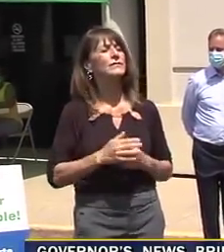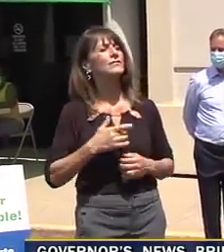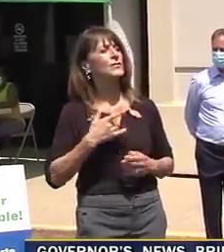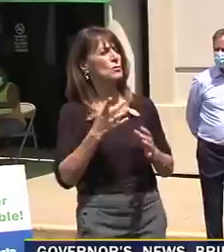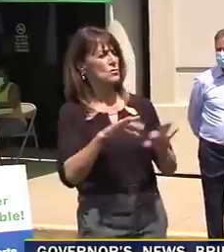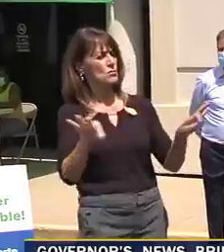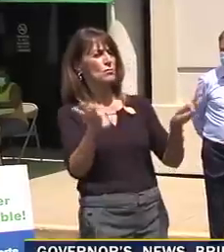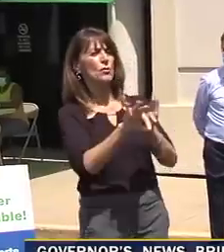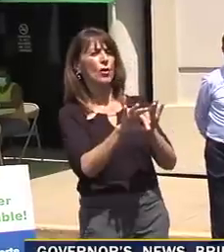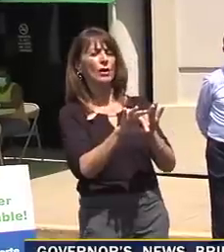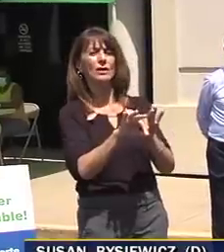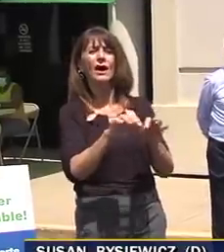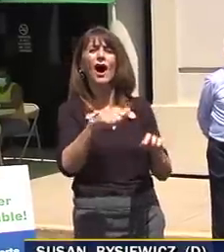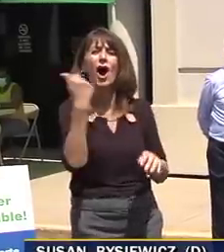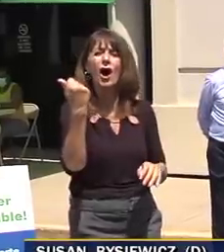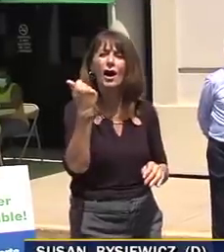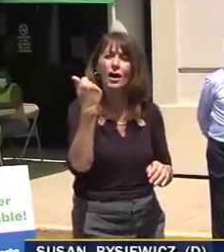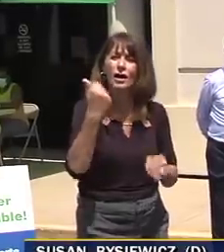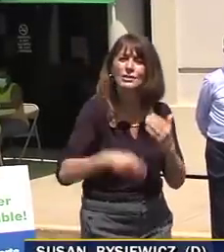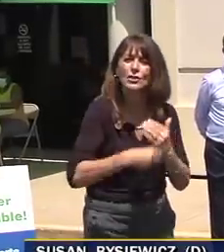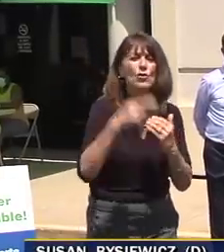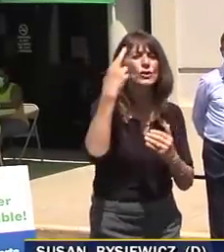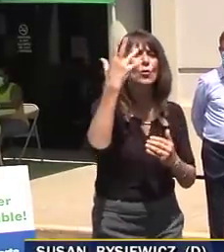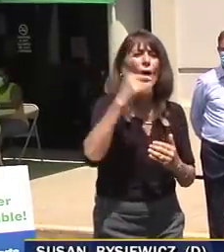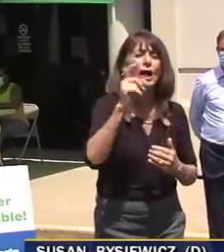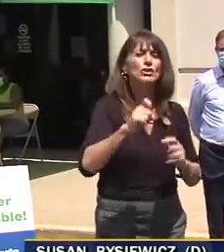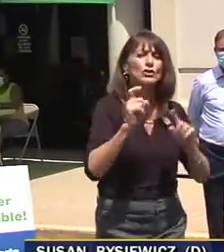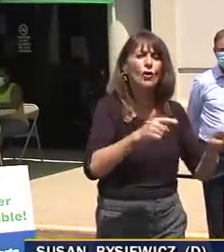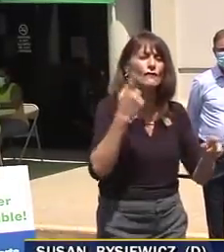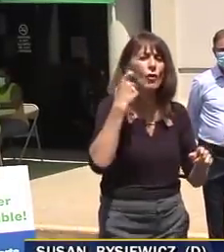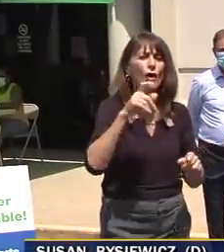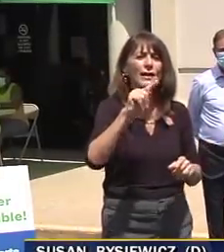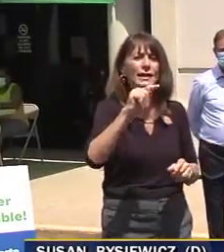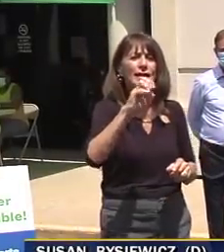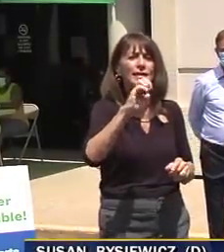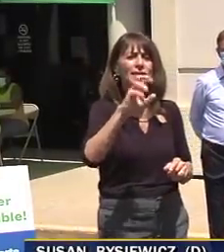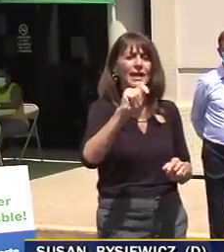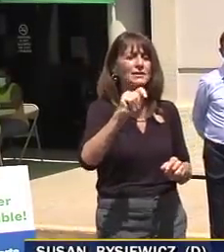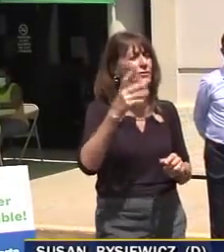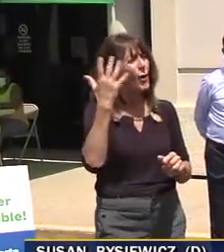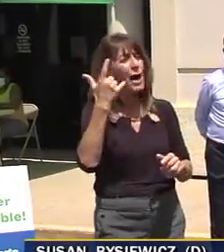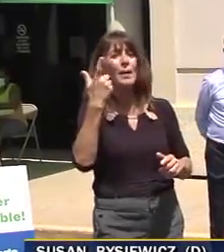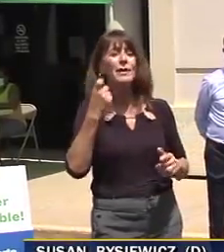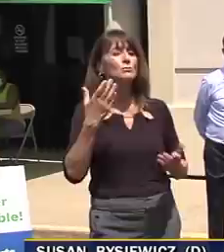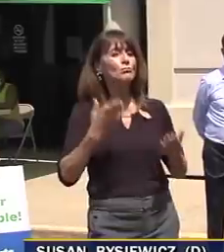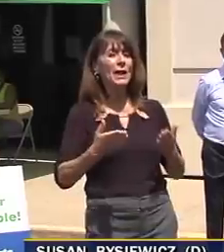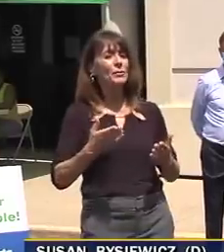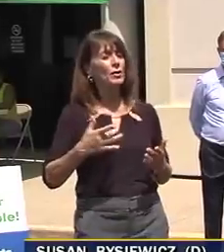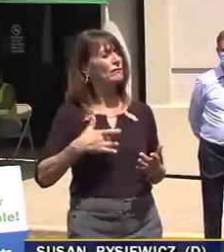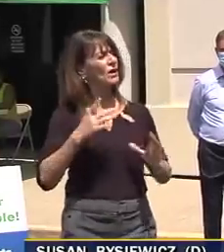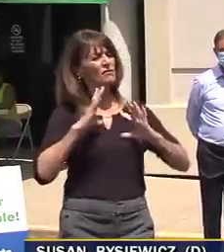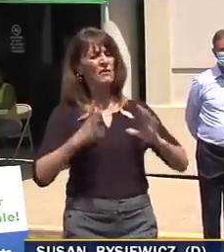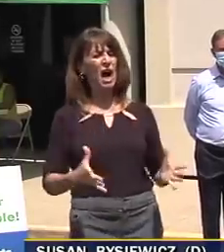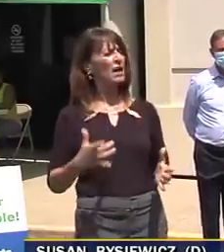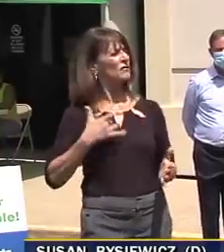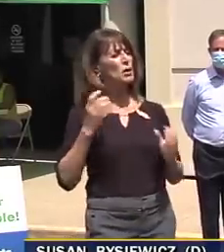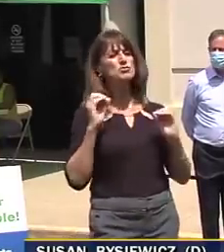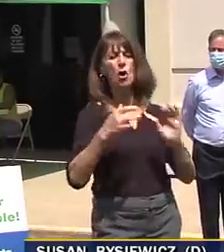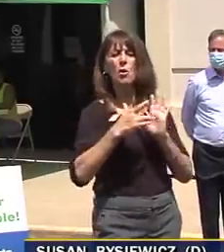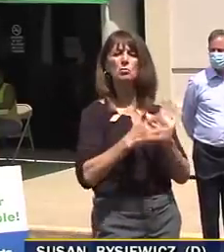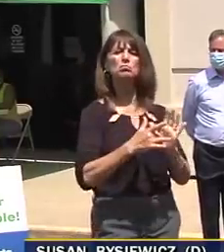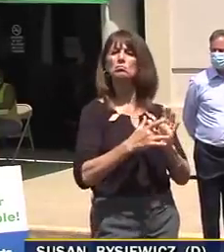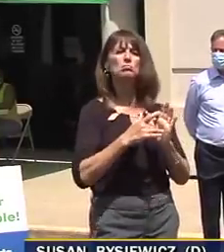another reason to get tested is there are so many asymptomatic people who could